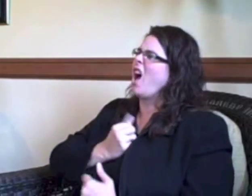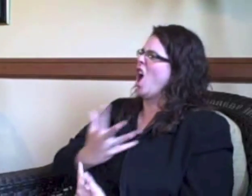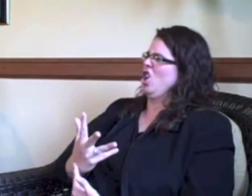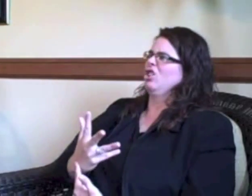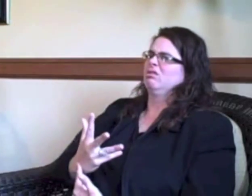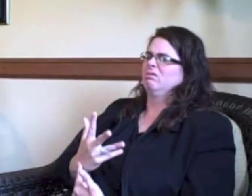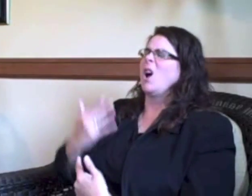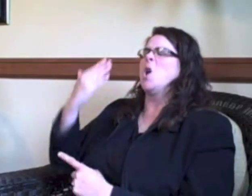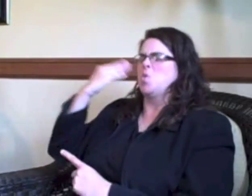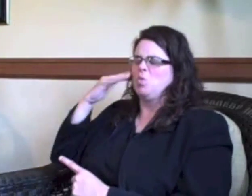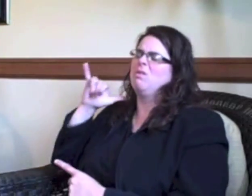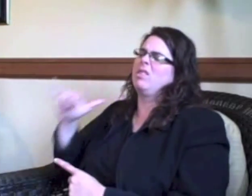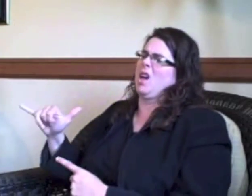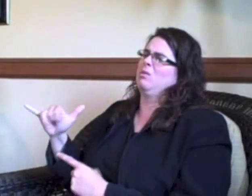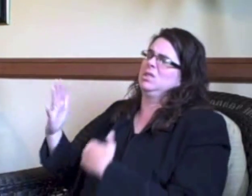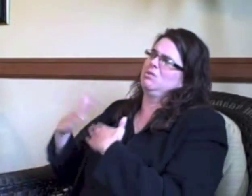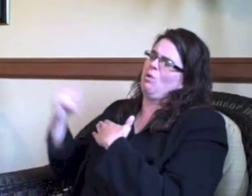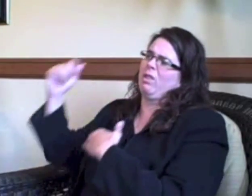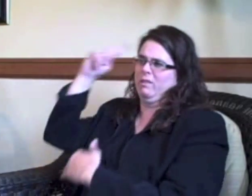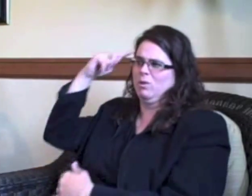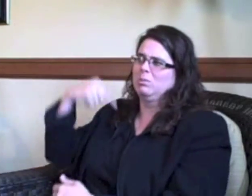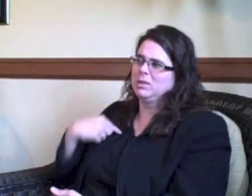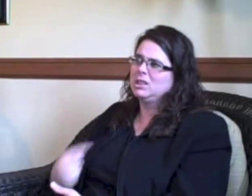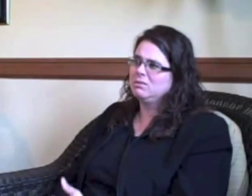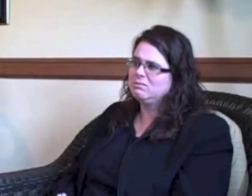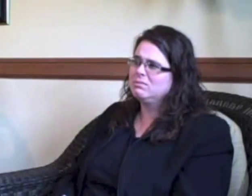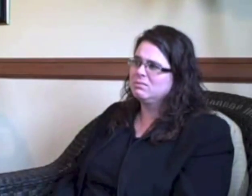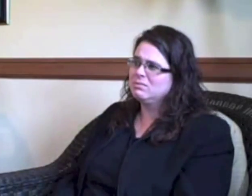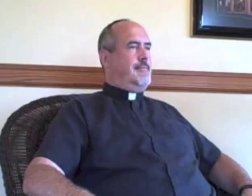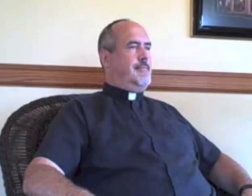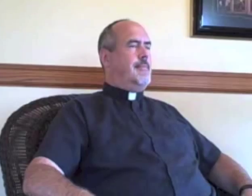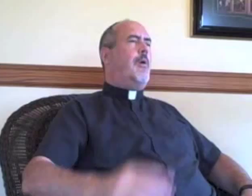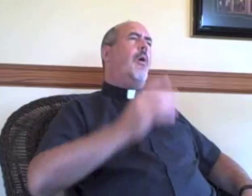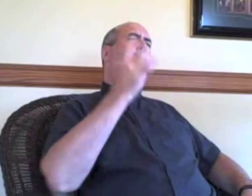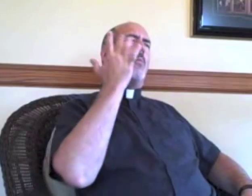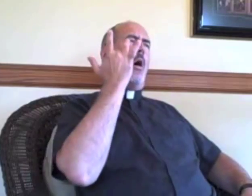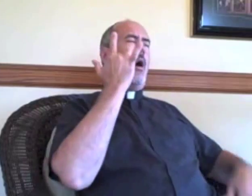just understood, and my heart was just on fire, and I knew that that was my calling.